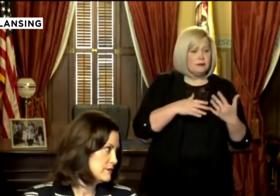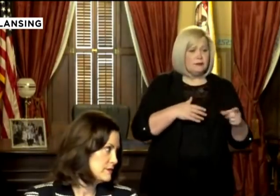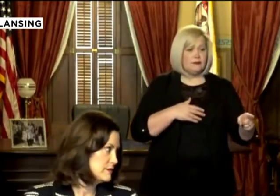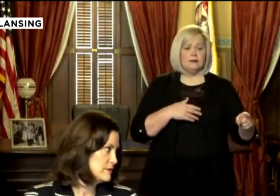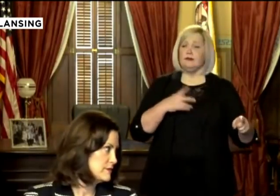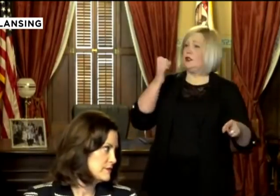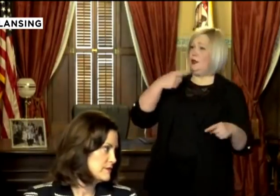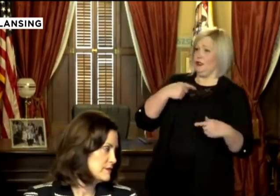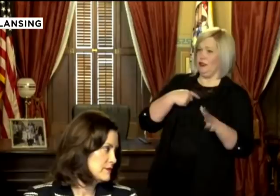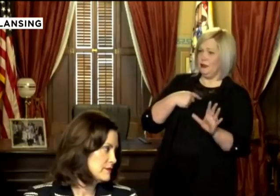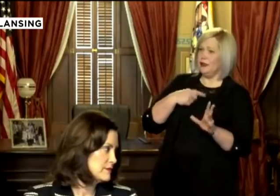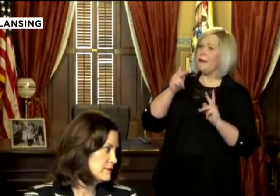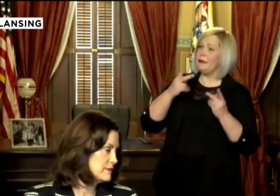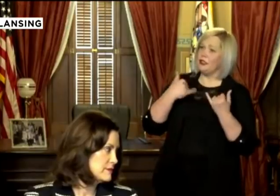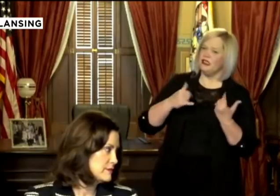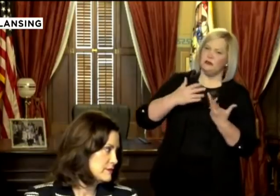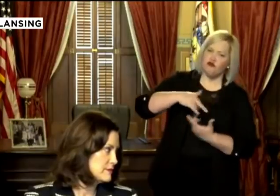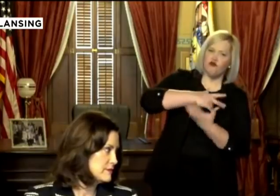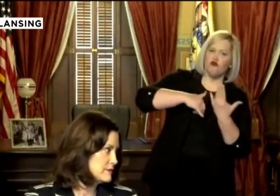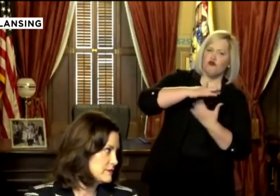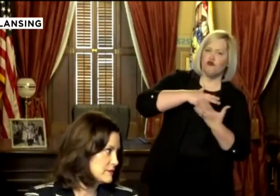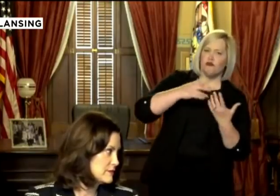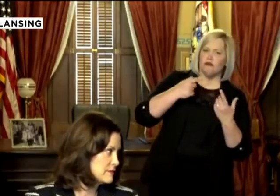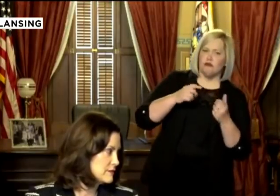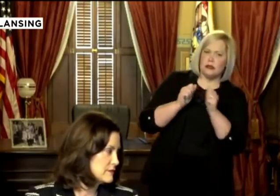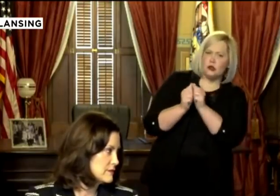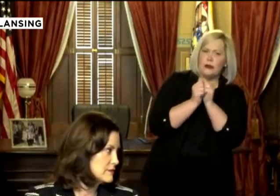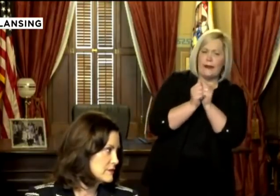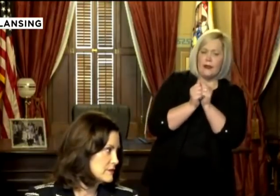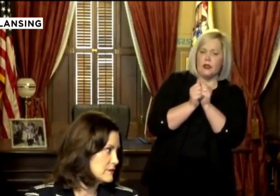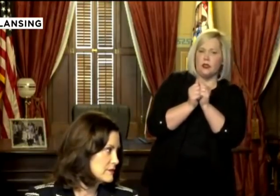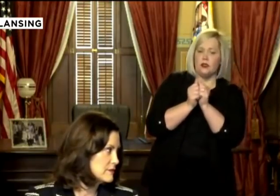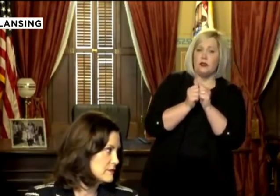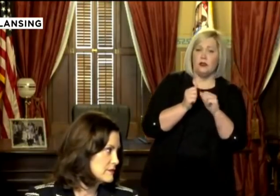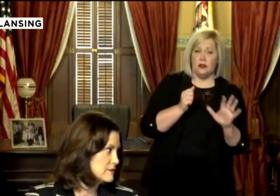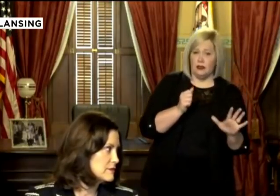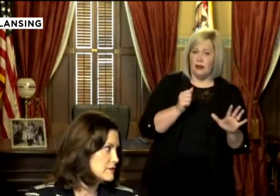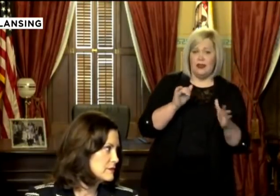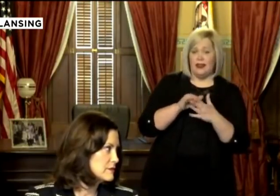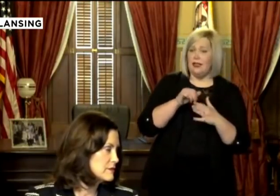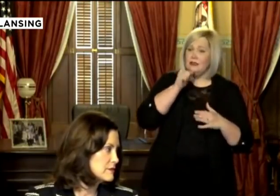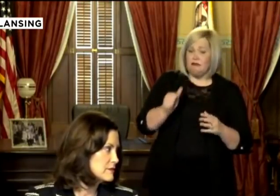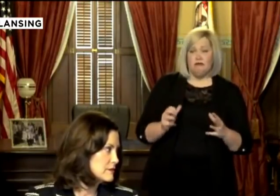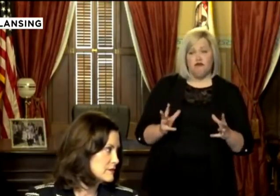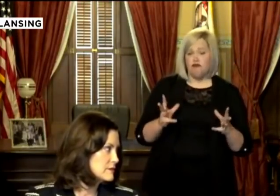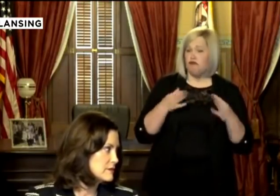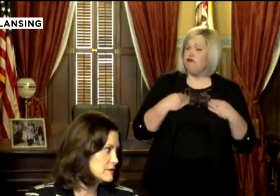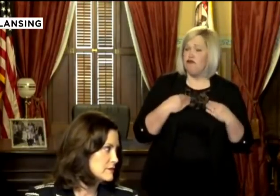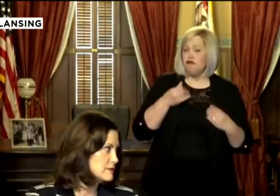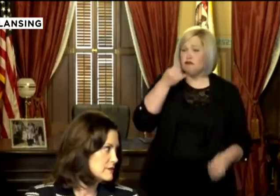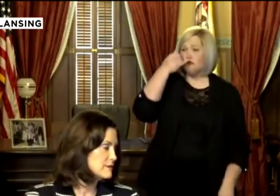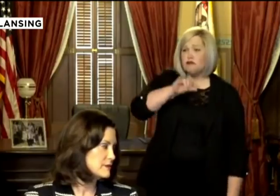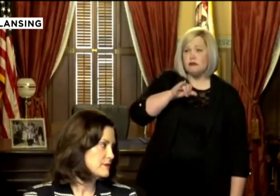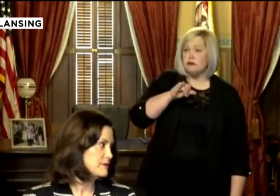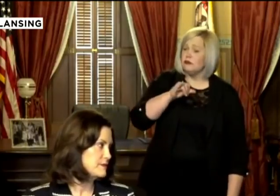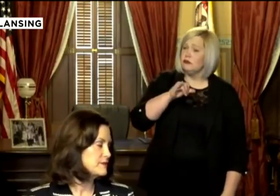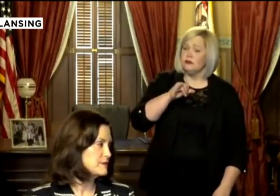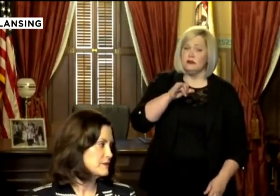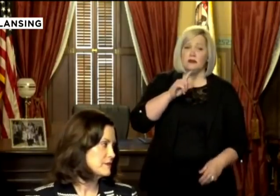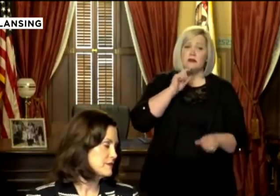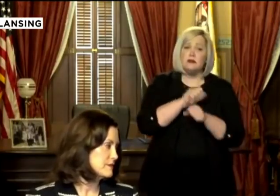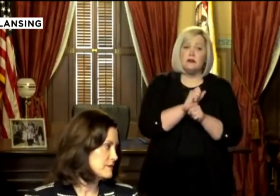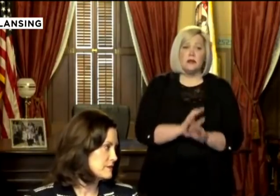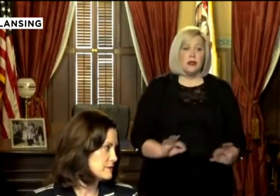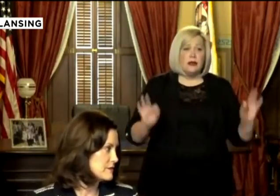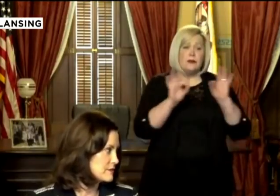the question is, people are still congregating. That's just absolutely just unacceptable. This is so incredibly important